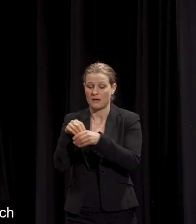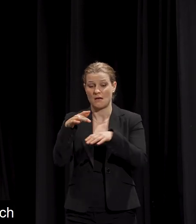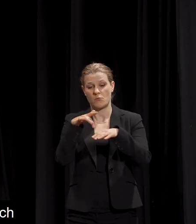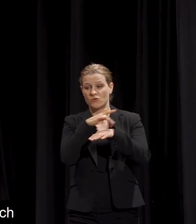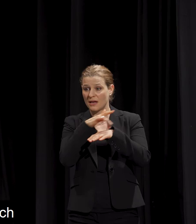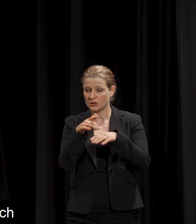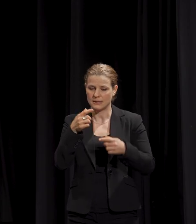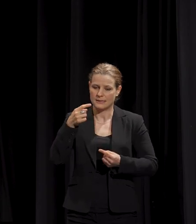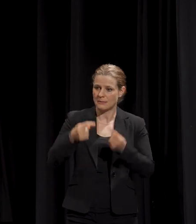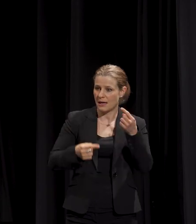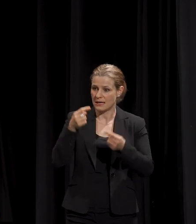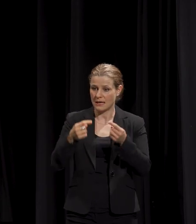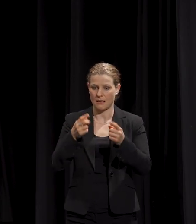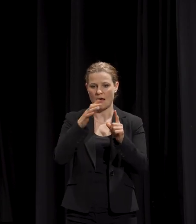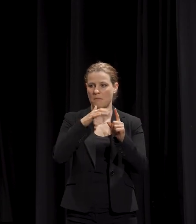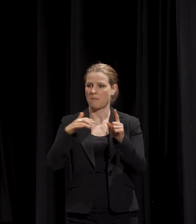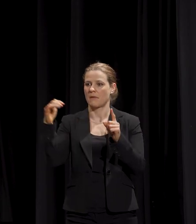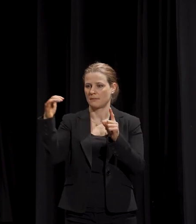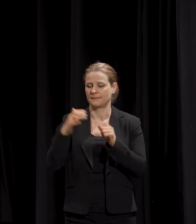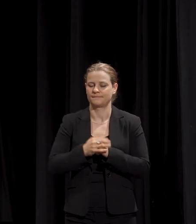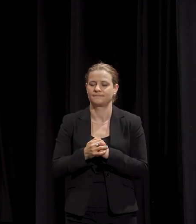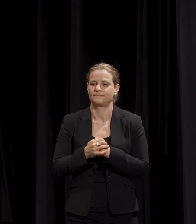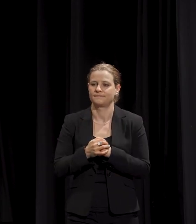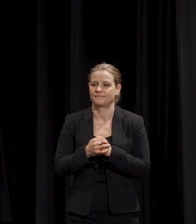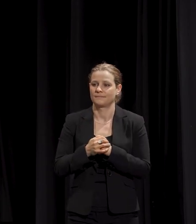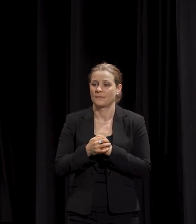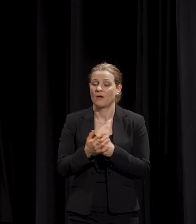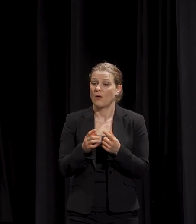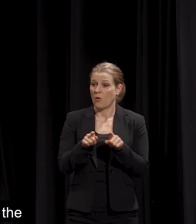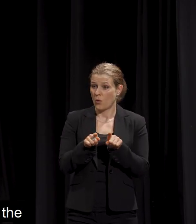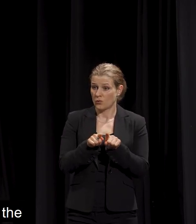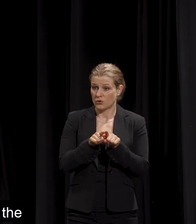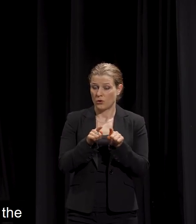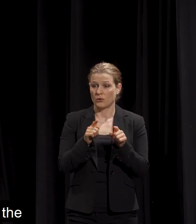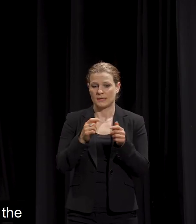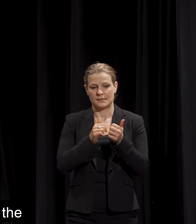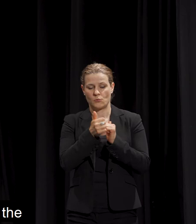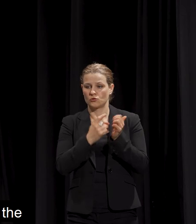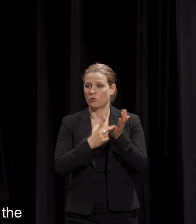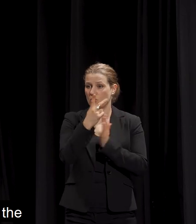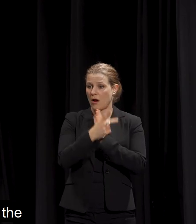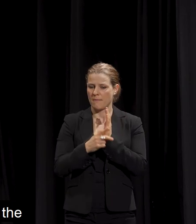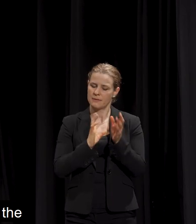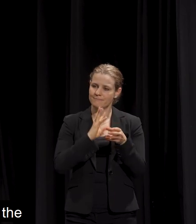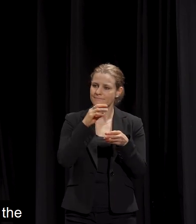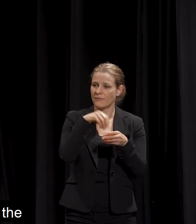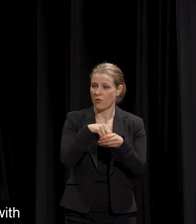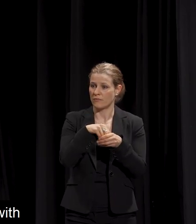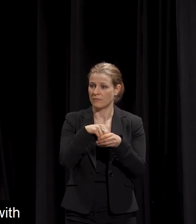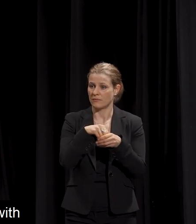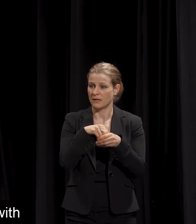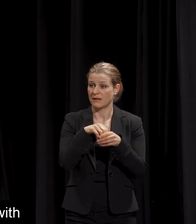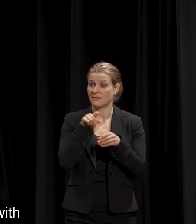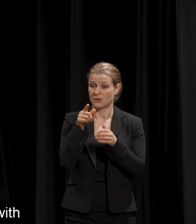production, debating and parliament. Having also participated in the academy program during their time at the college, this student has